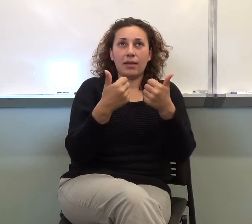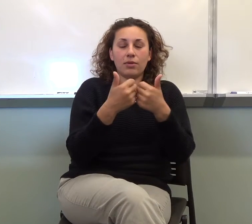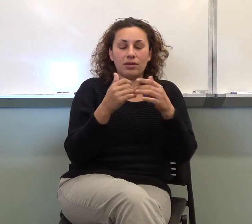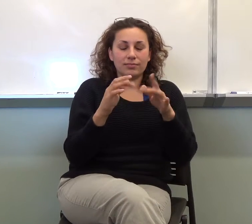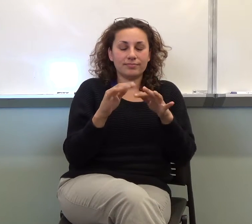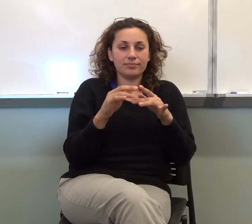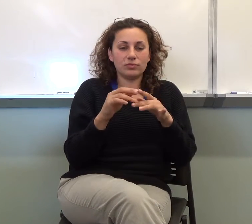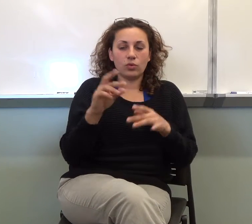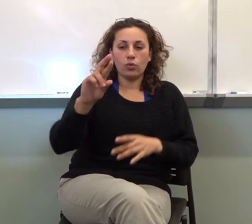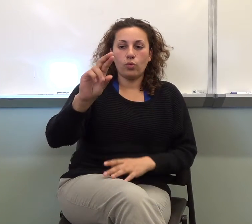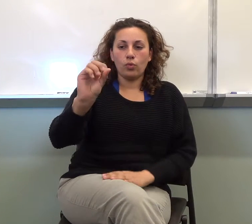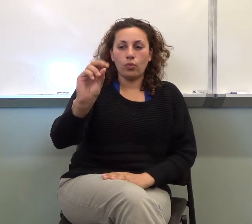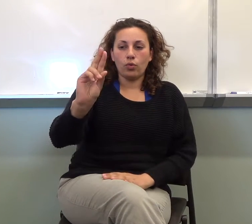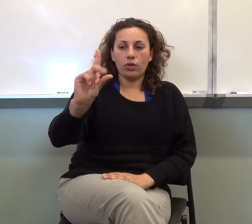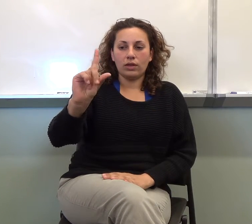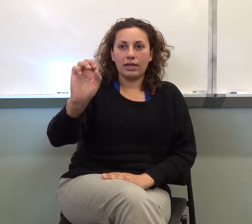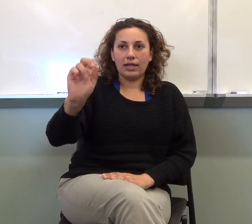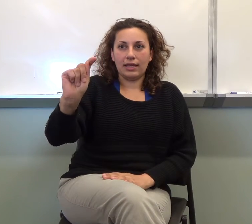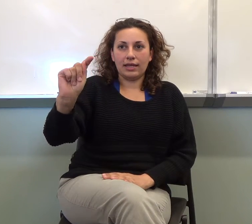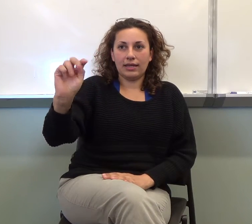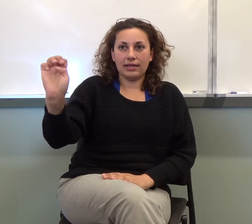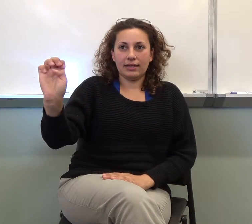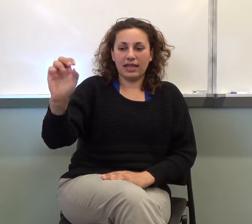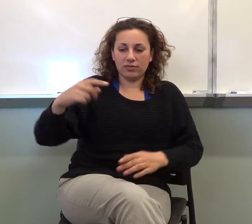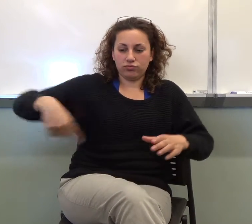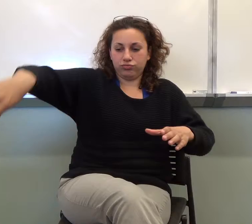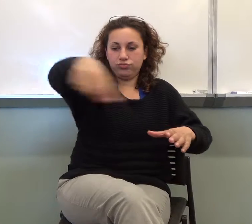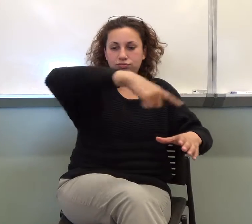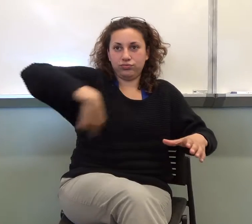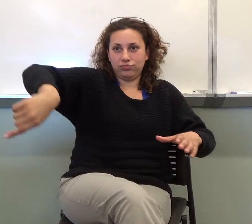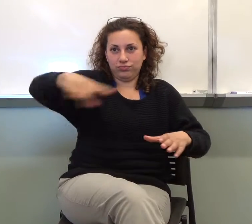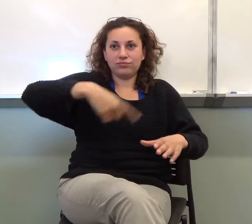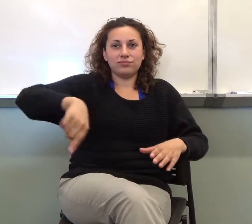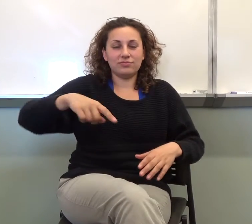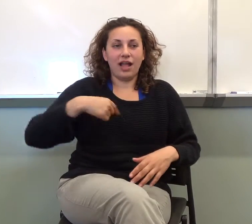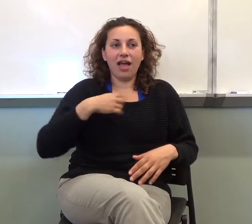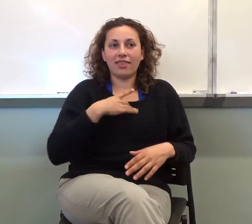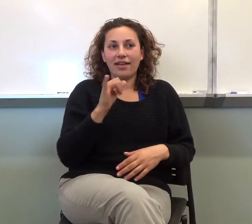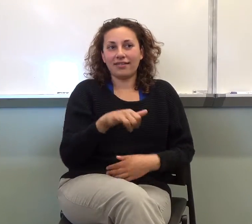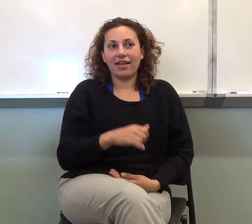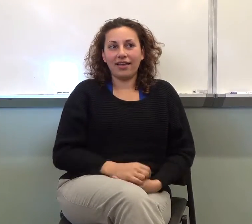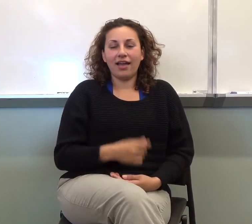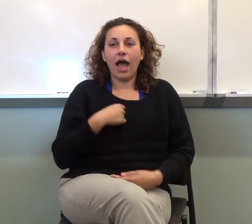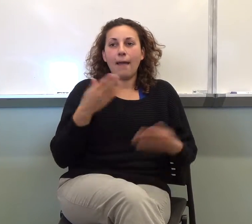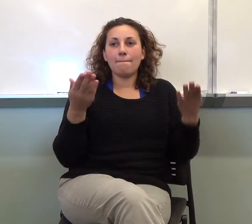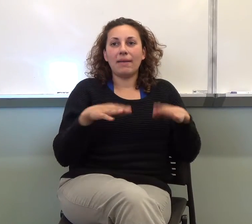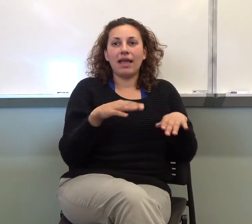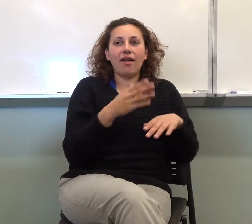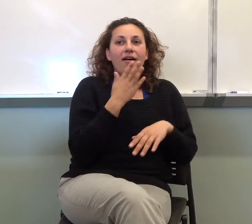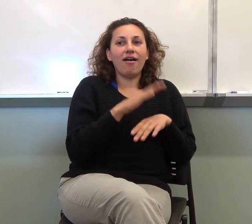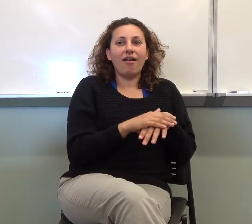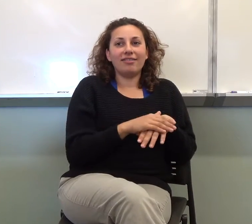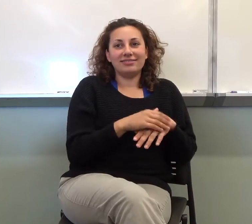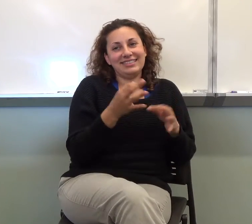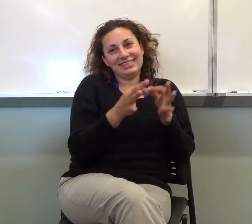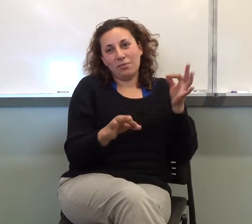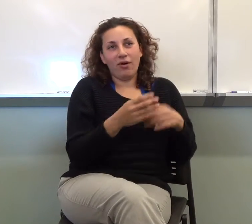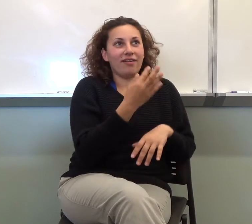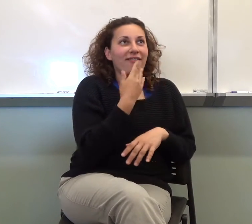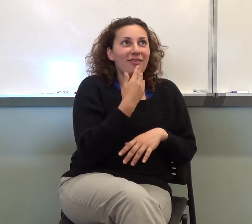sample space right there. We're talking about a head, so a head would just be that one there. And therefore, the probability